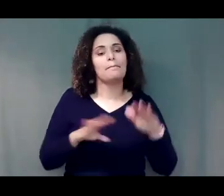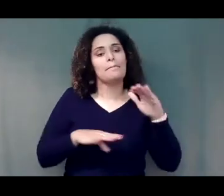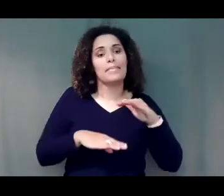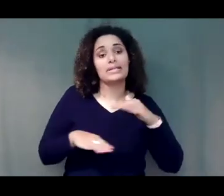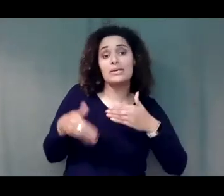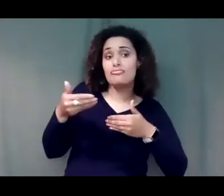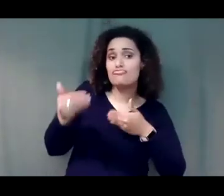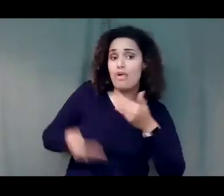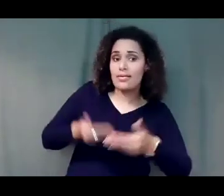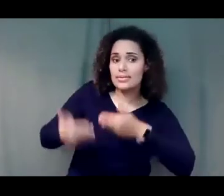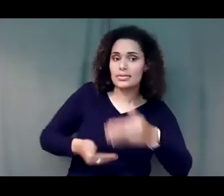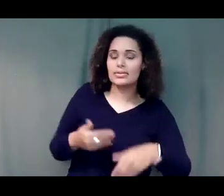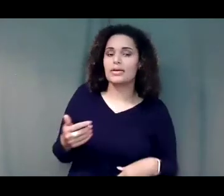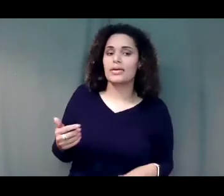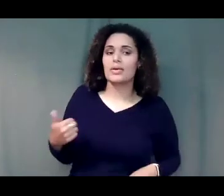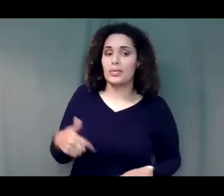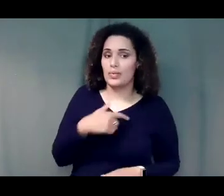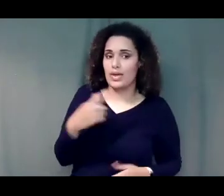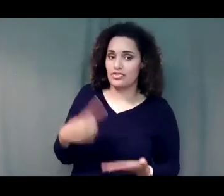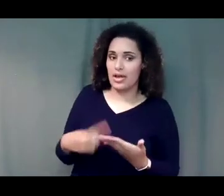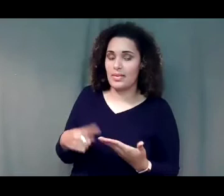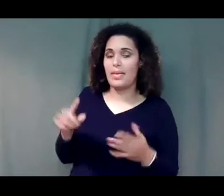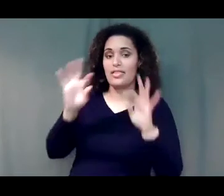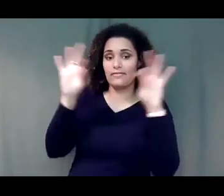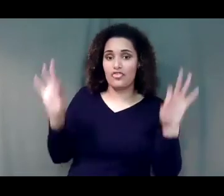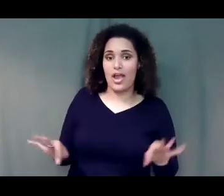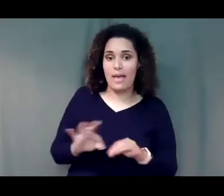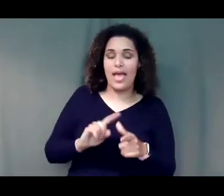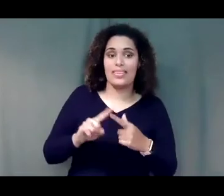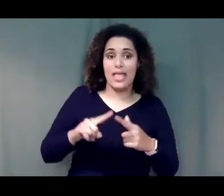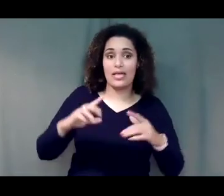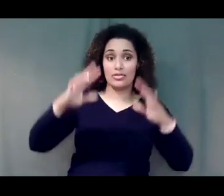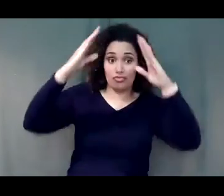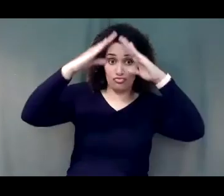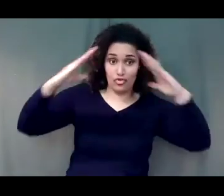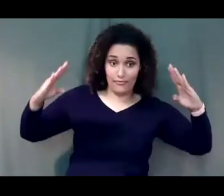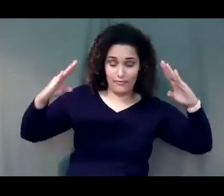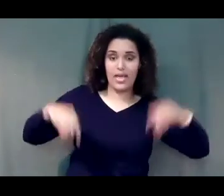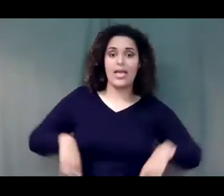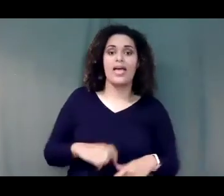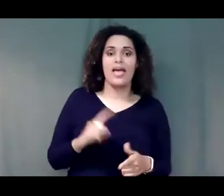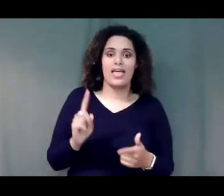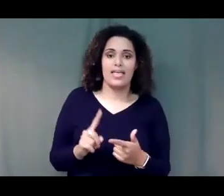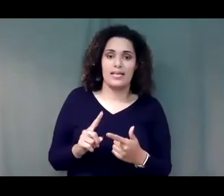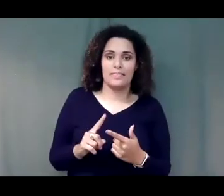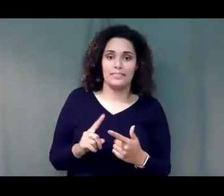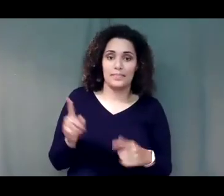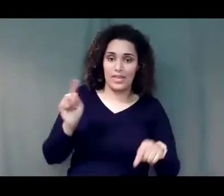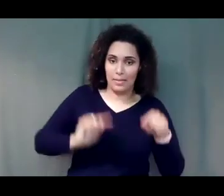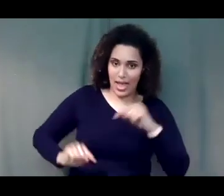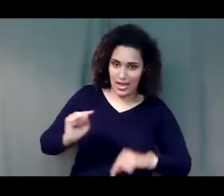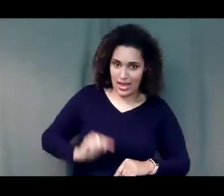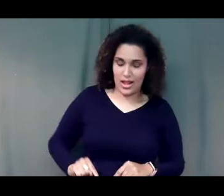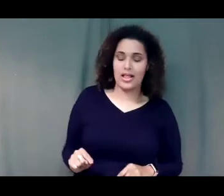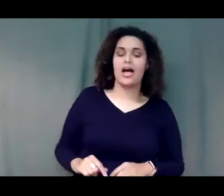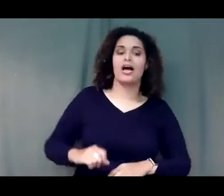we talked about the big posted beam framing, and then the roof goes on, and so that's all done. And then back it up,